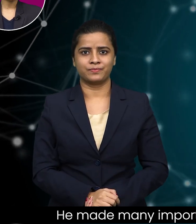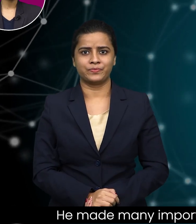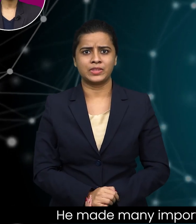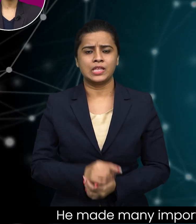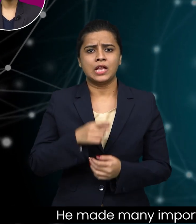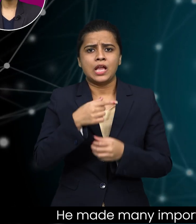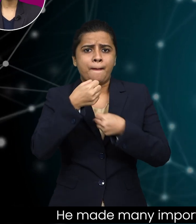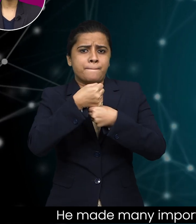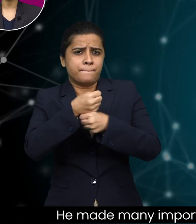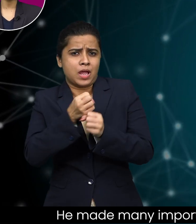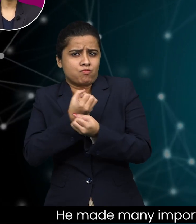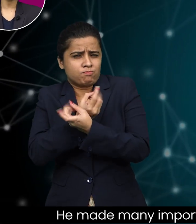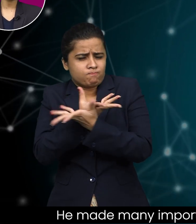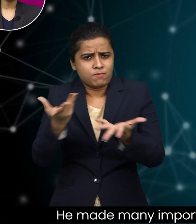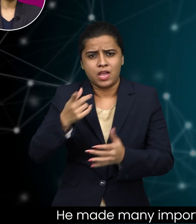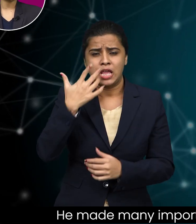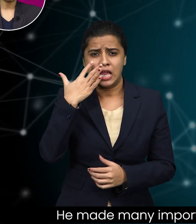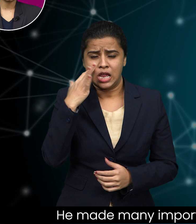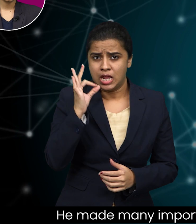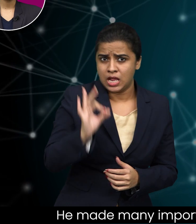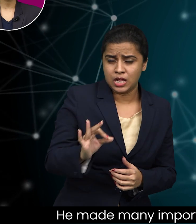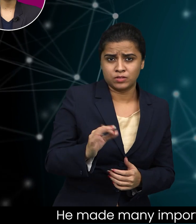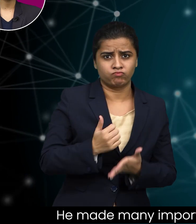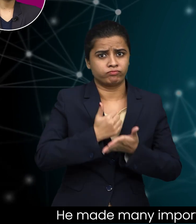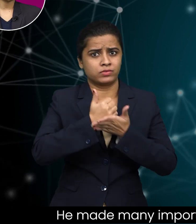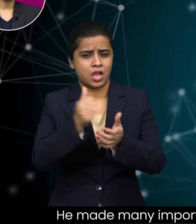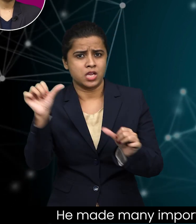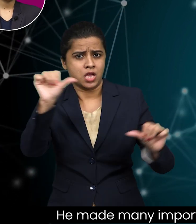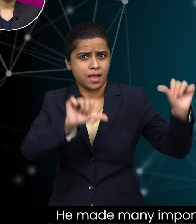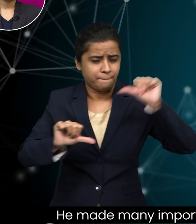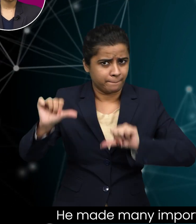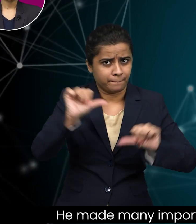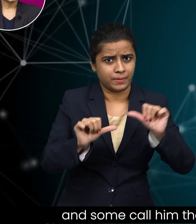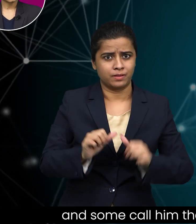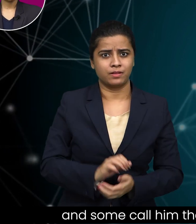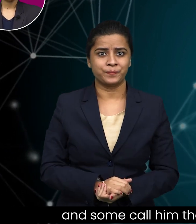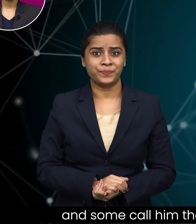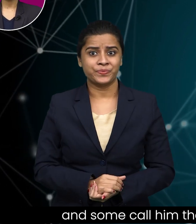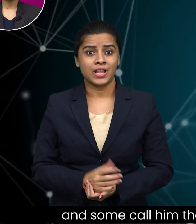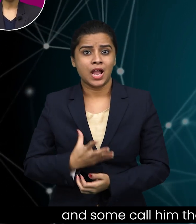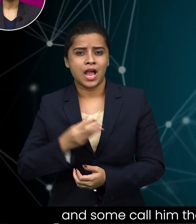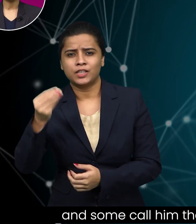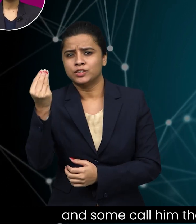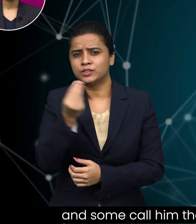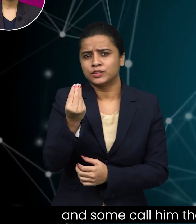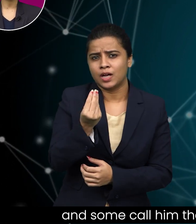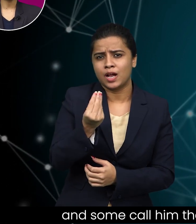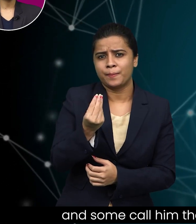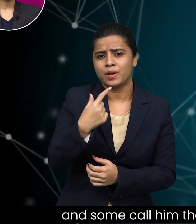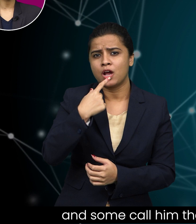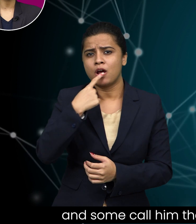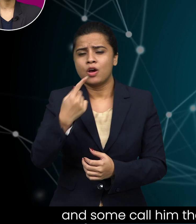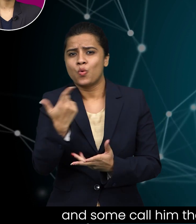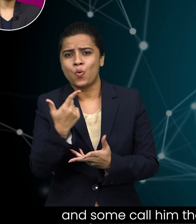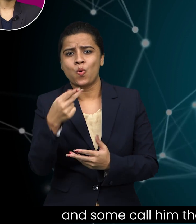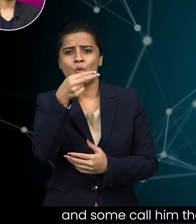He made many important contributions to chemistry, and some call him the father